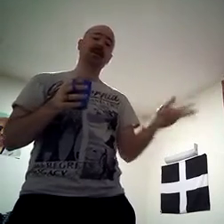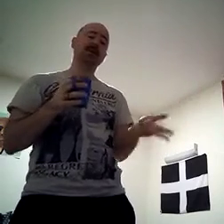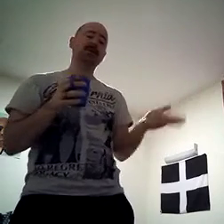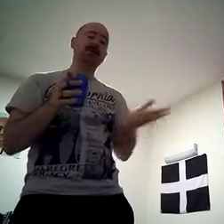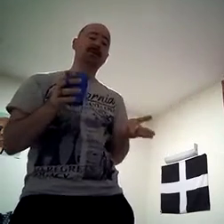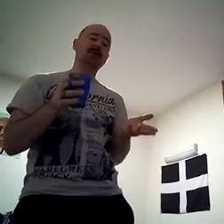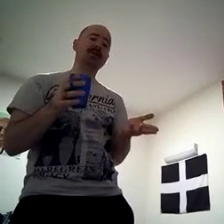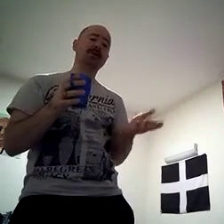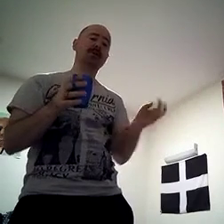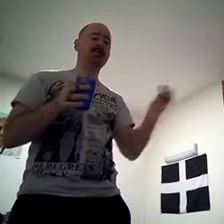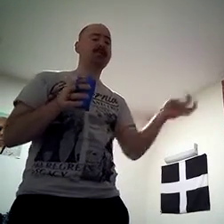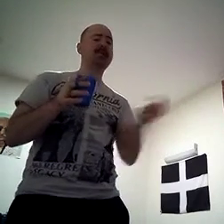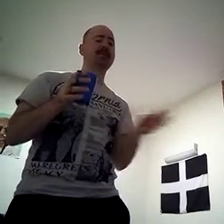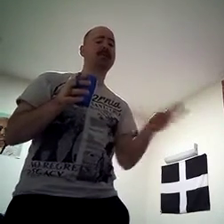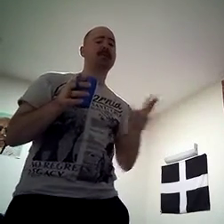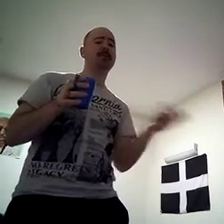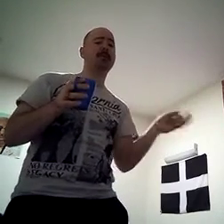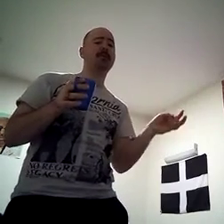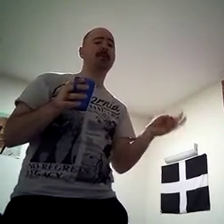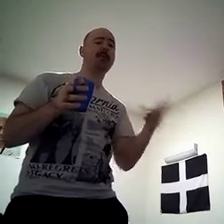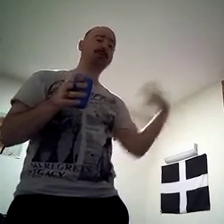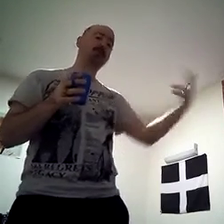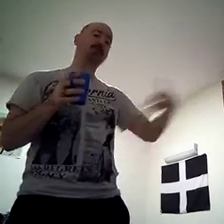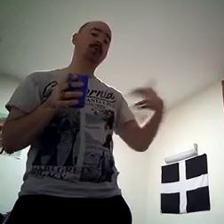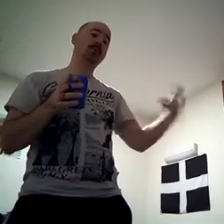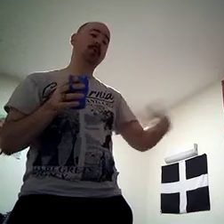and this sounds crazy, but 666 is my number, so call me maybe.